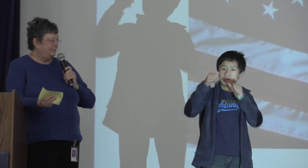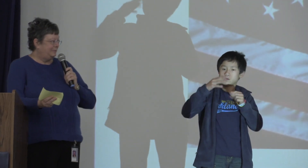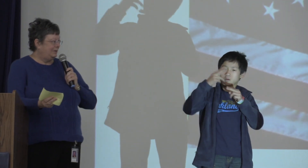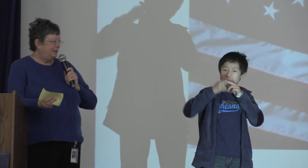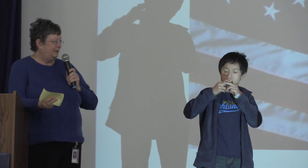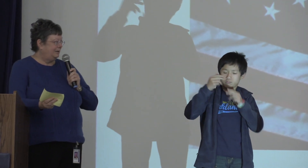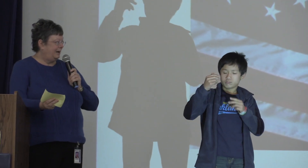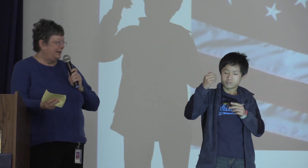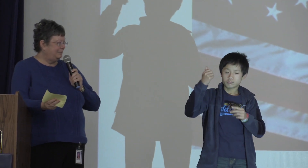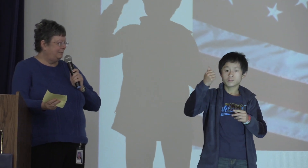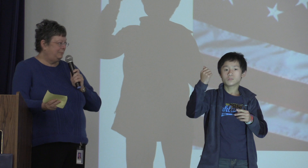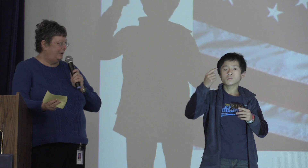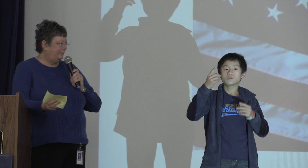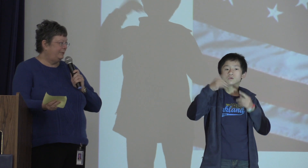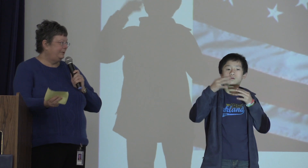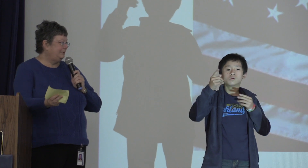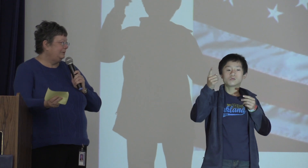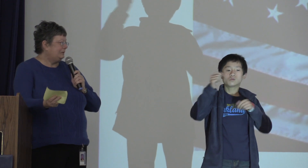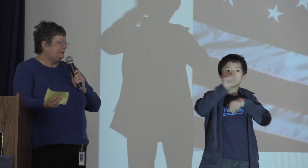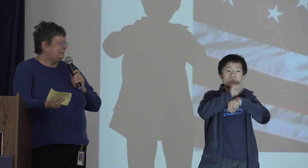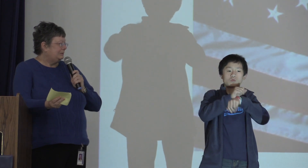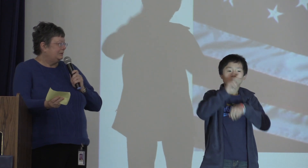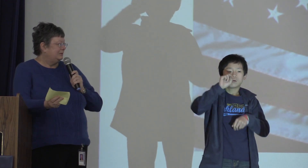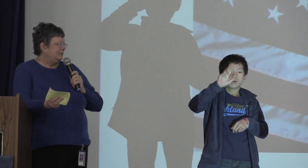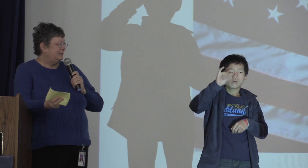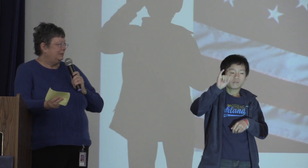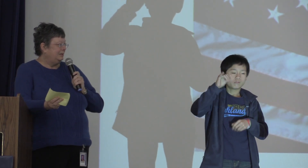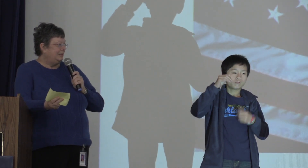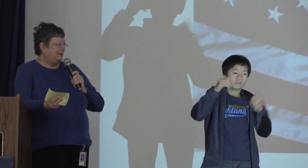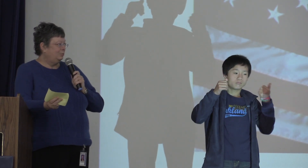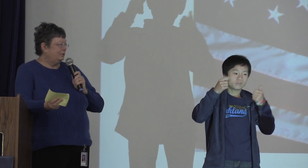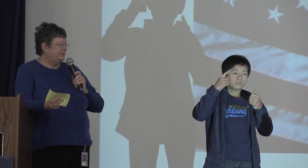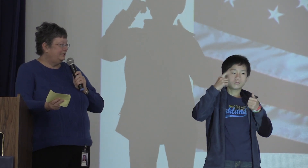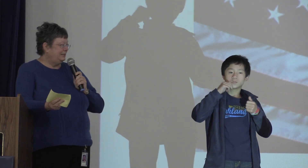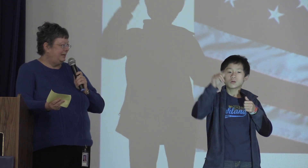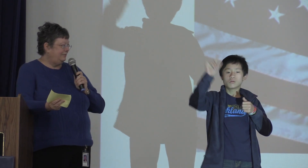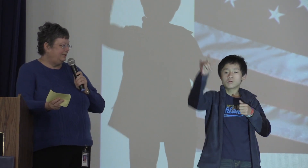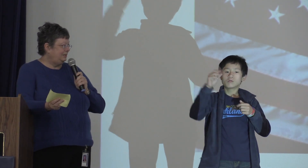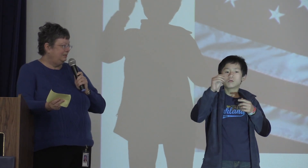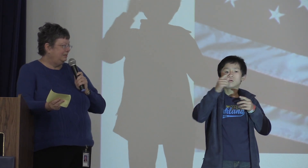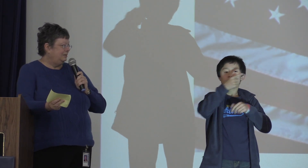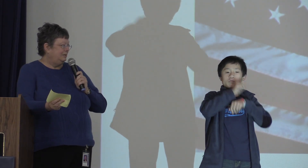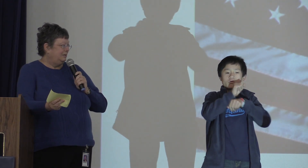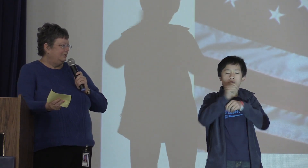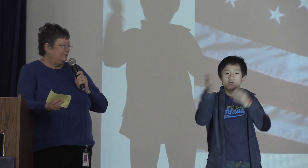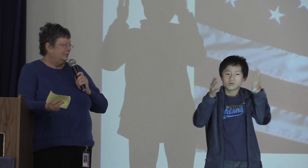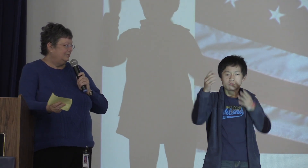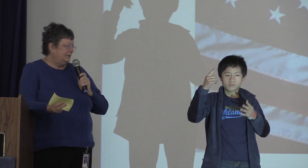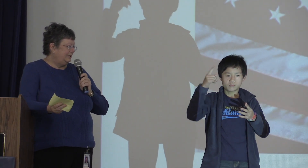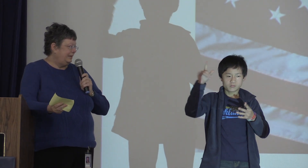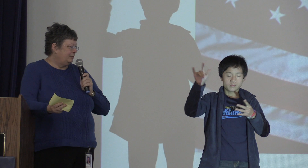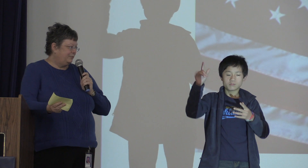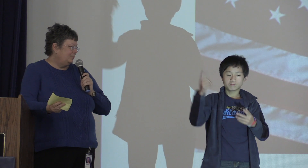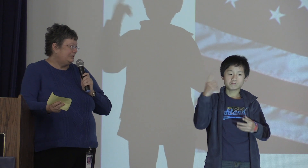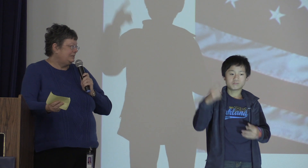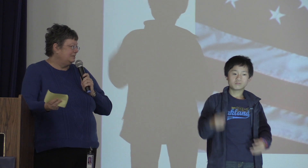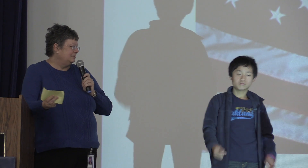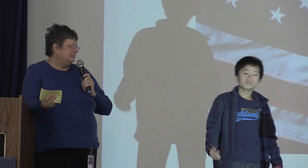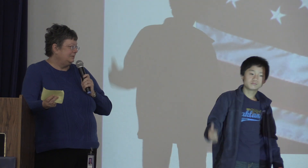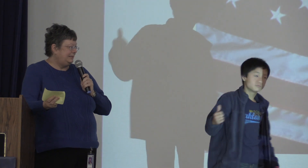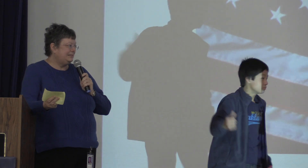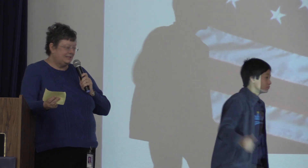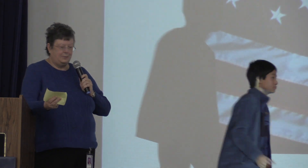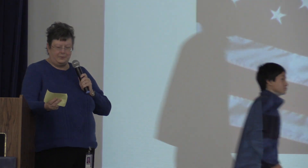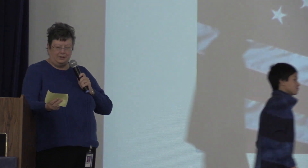Hi, my papa, he worked in the Navy and the Air